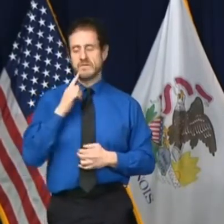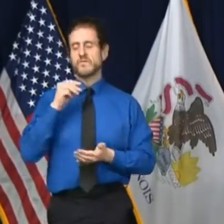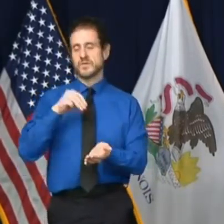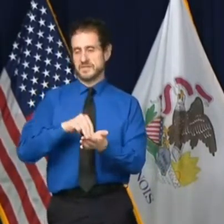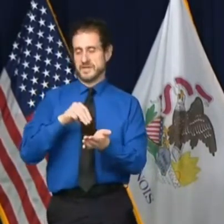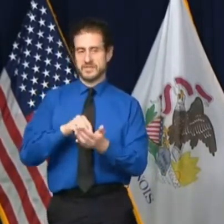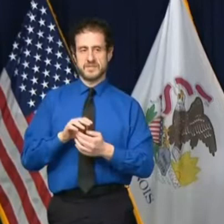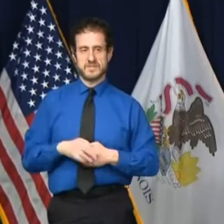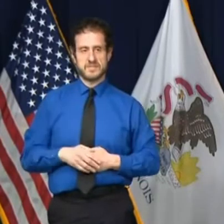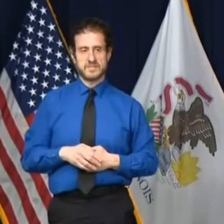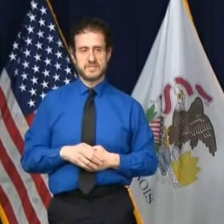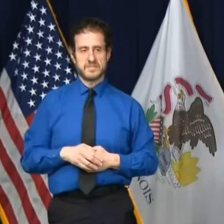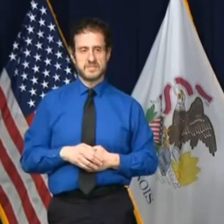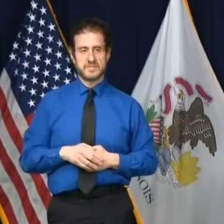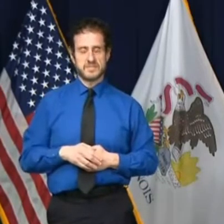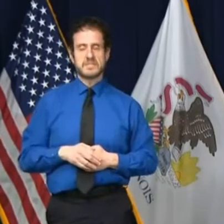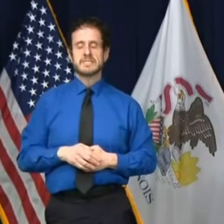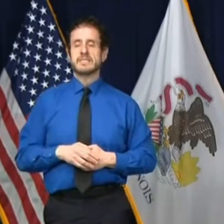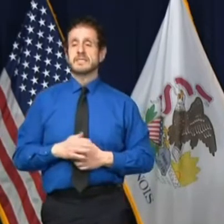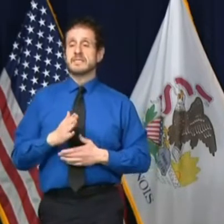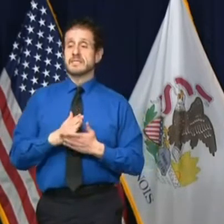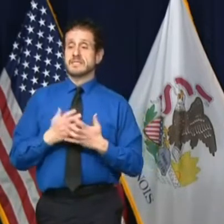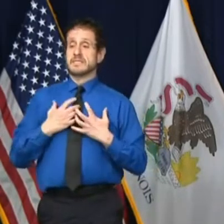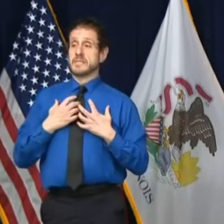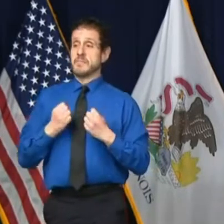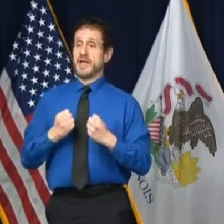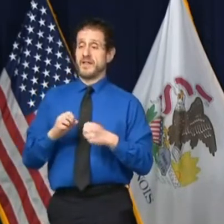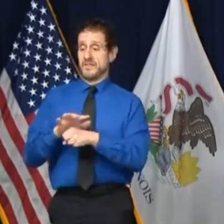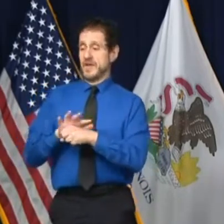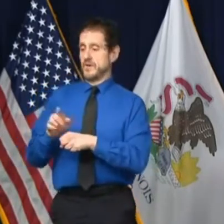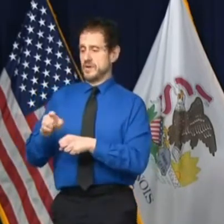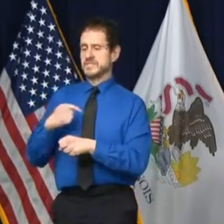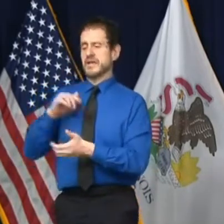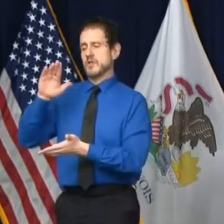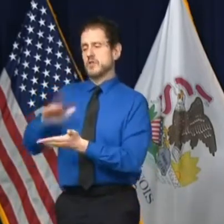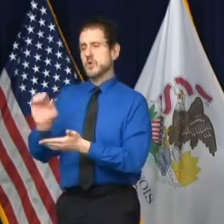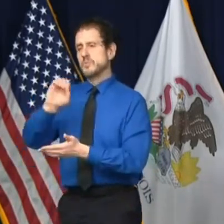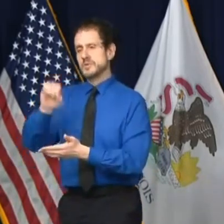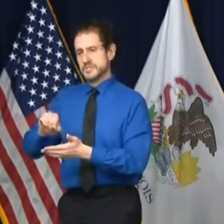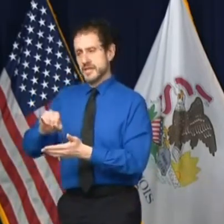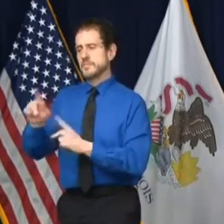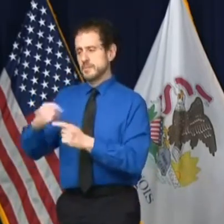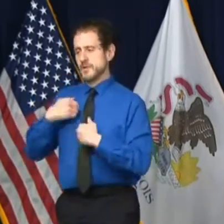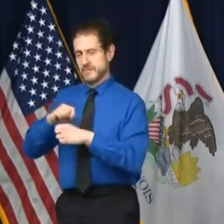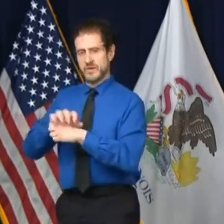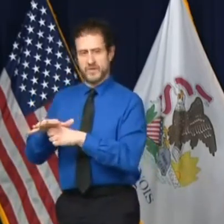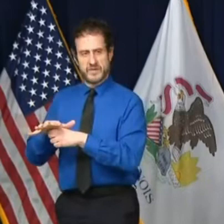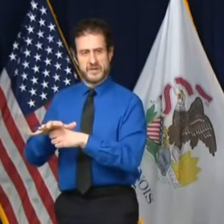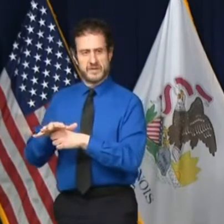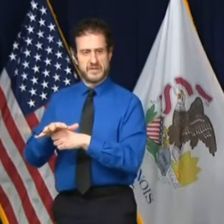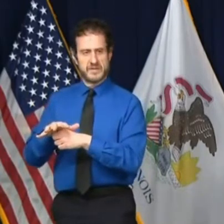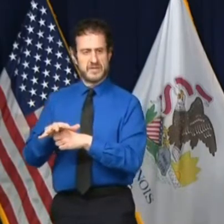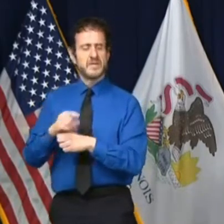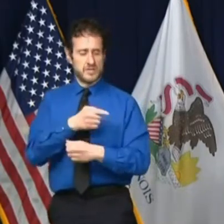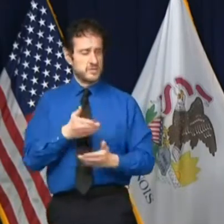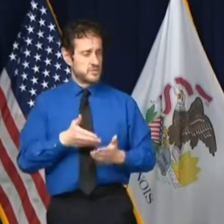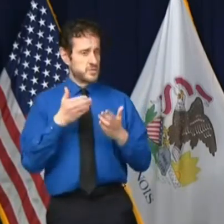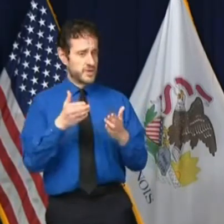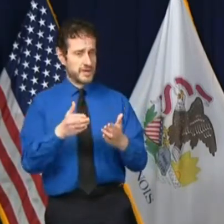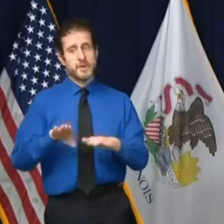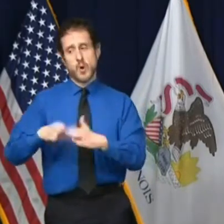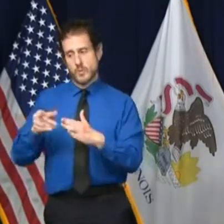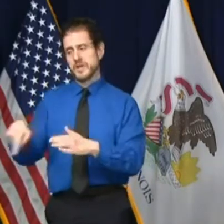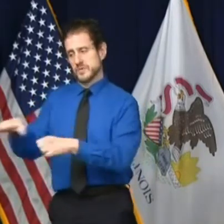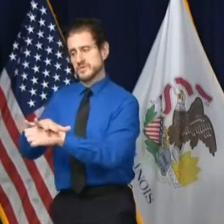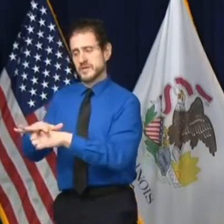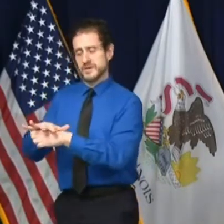but there are health regions with low positivity rates. Mm-hmm. You've touched on this. Do you recommend